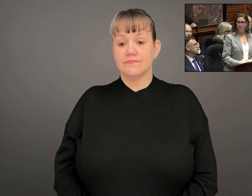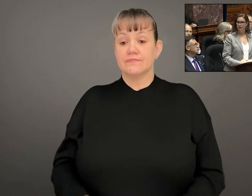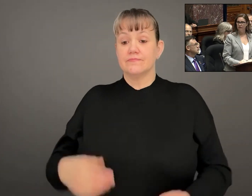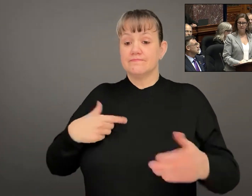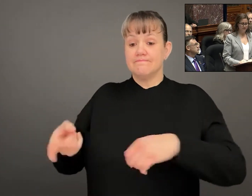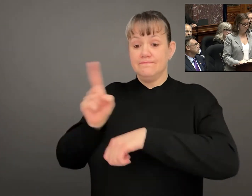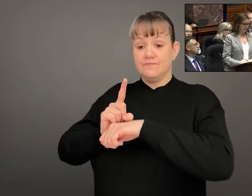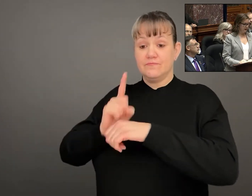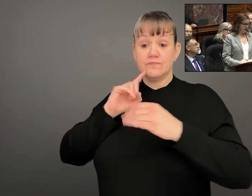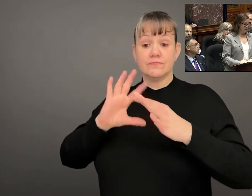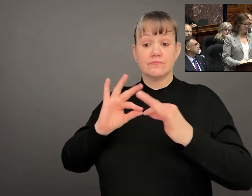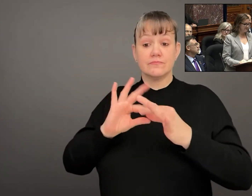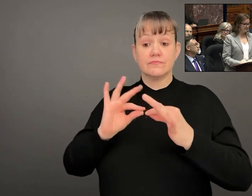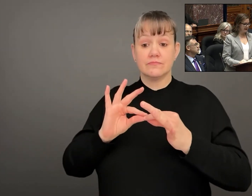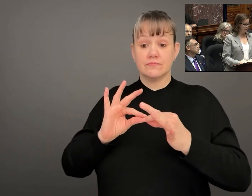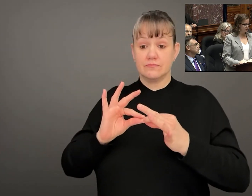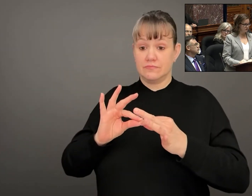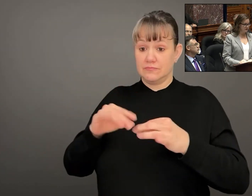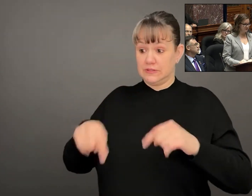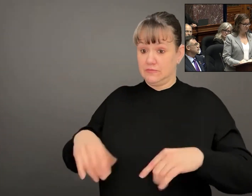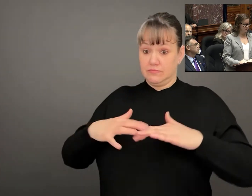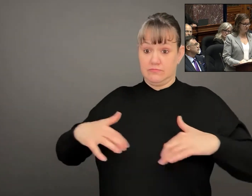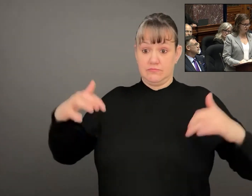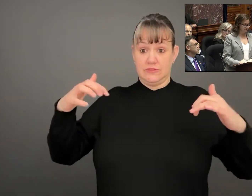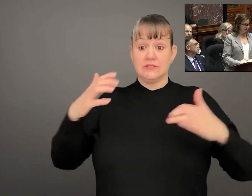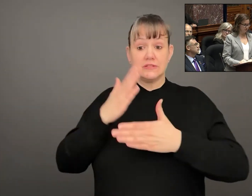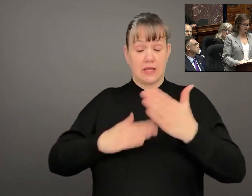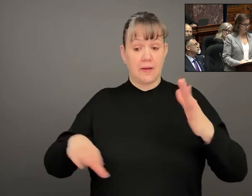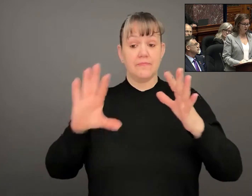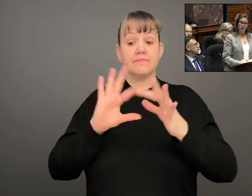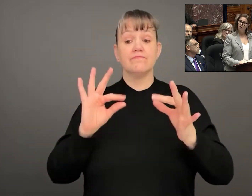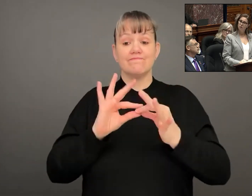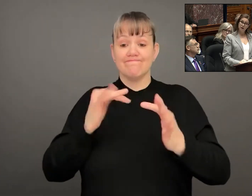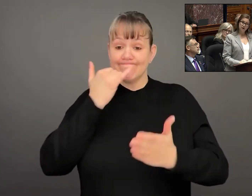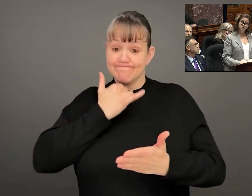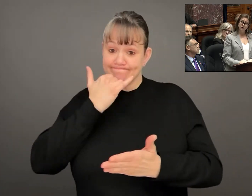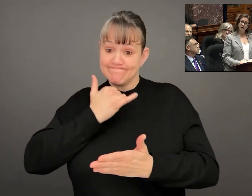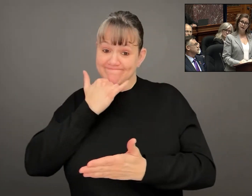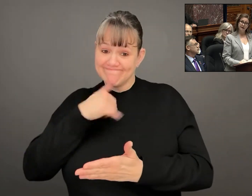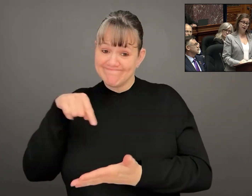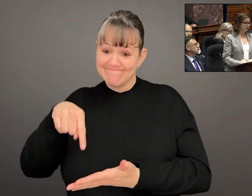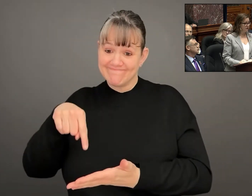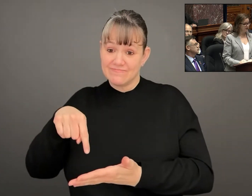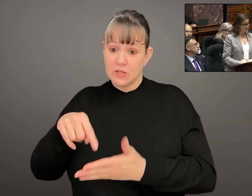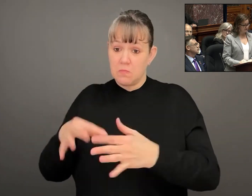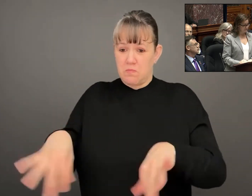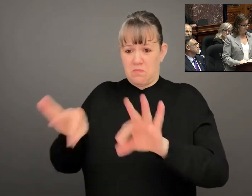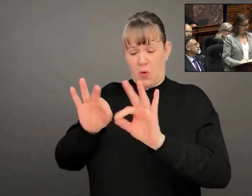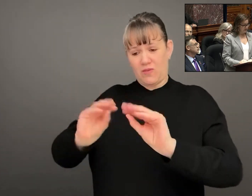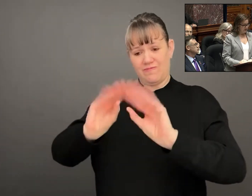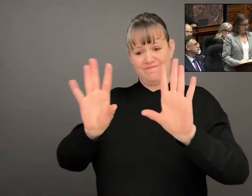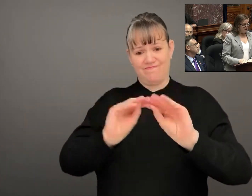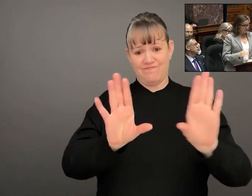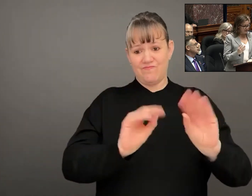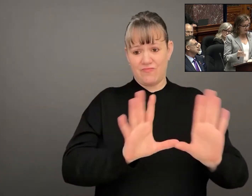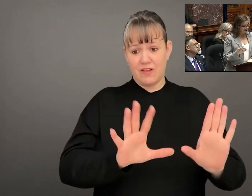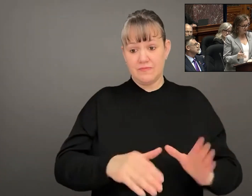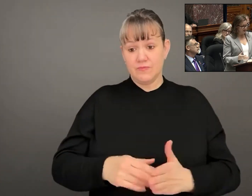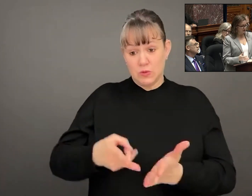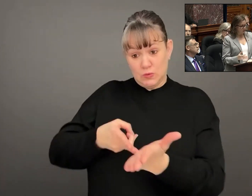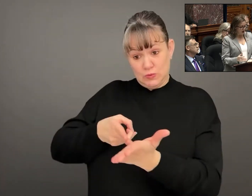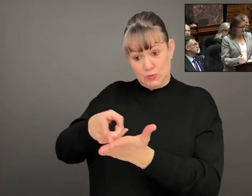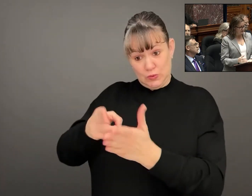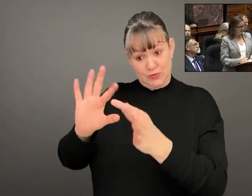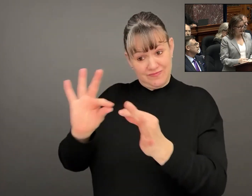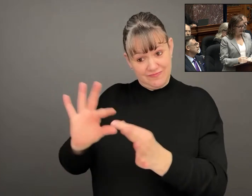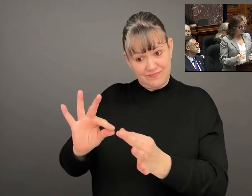this chamber. I believe it is our duty to speak the truth, while also highlighting our communities. You see, Mr.